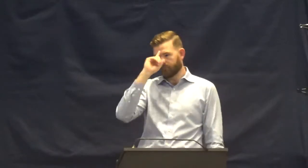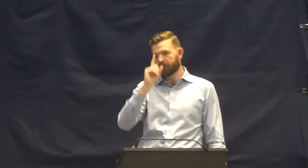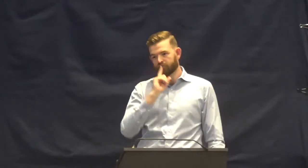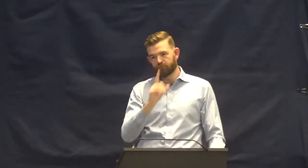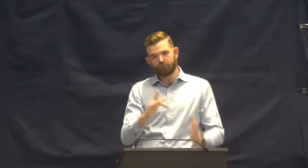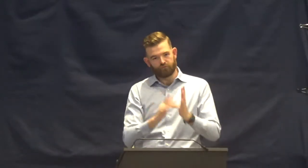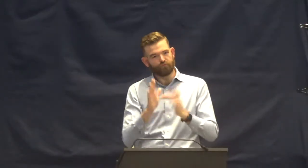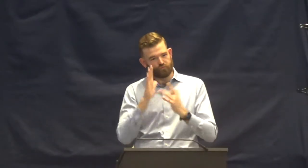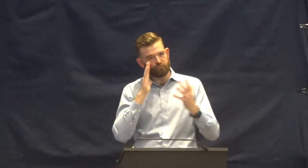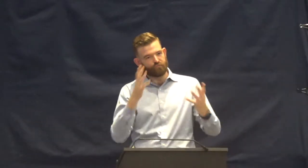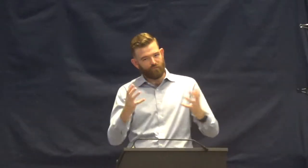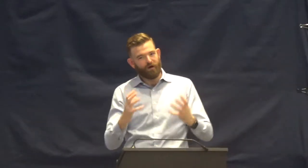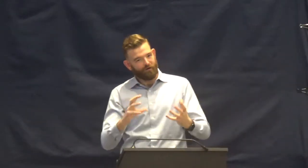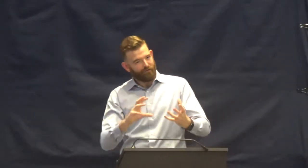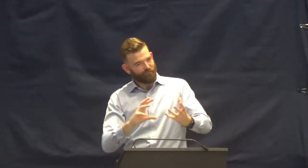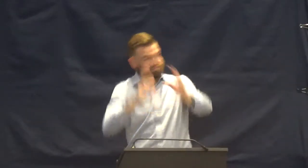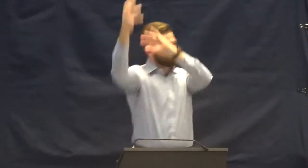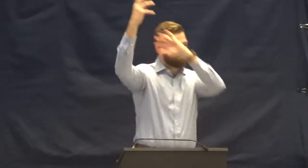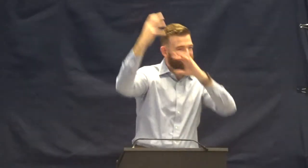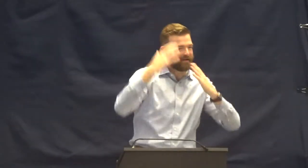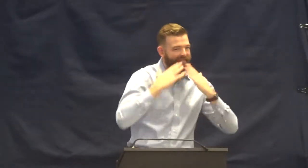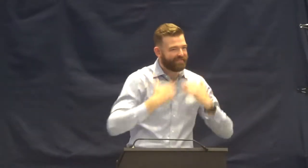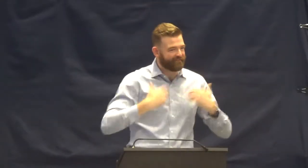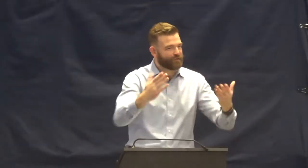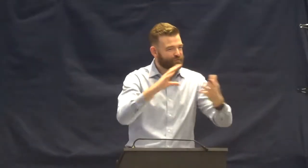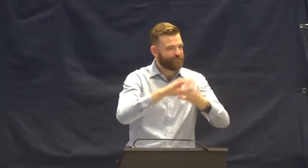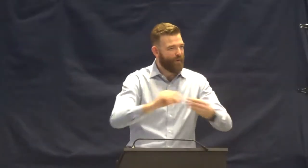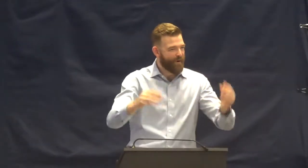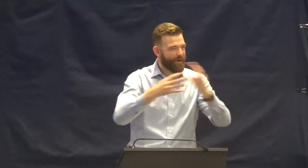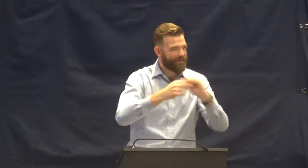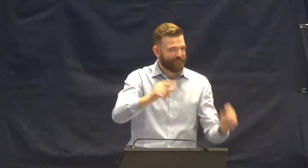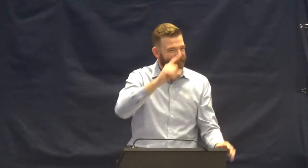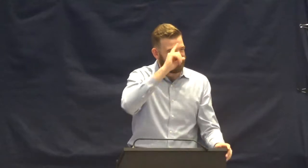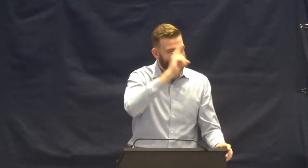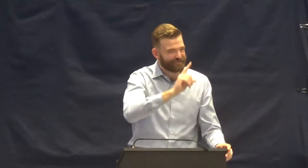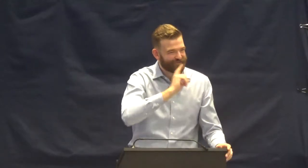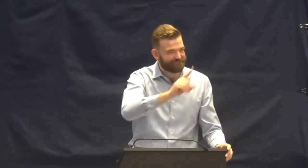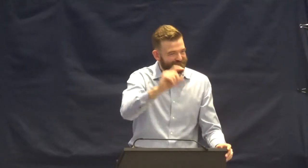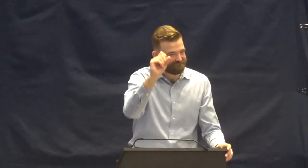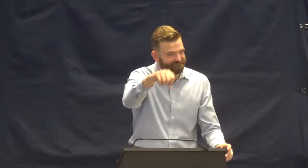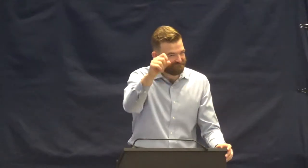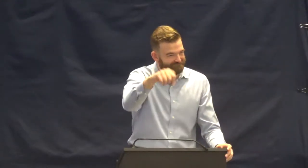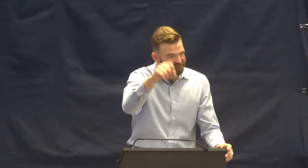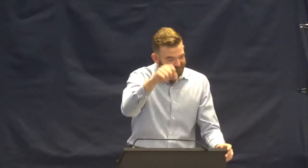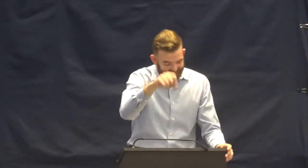they had. And if Jesus came today, oh, Jesus is going to interrupt us big time, for sure.